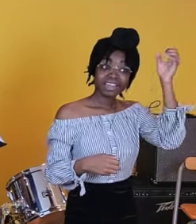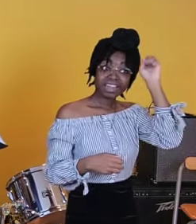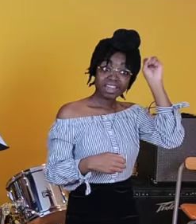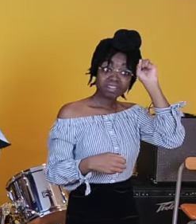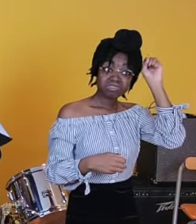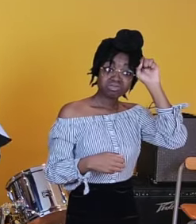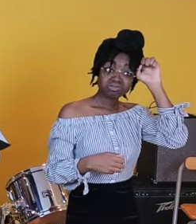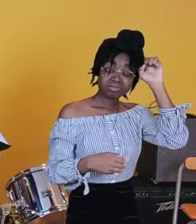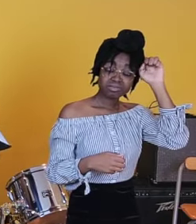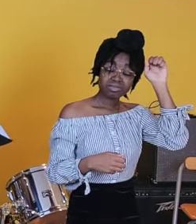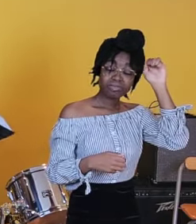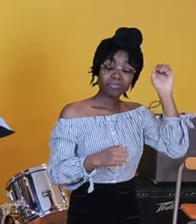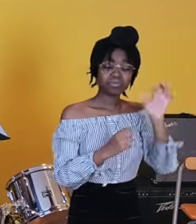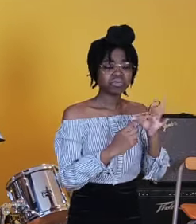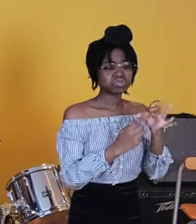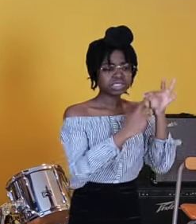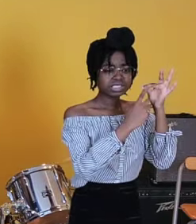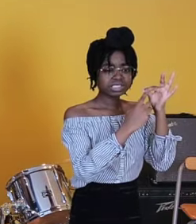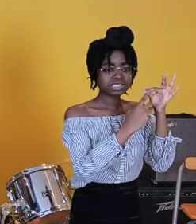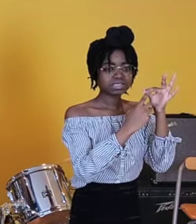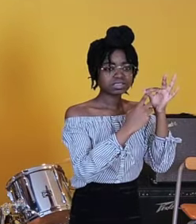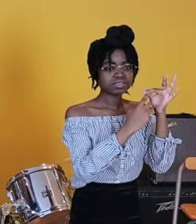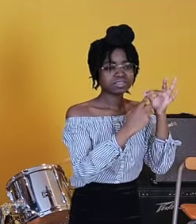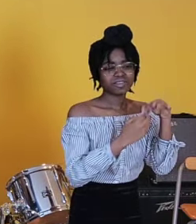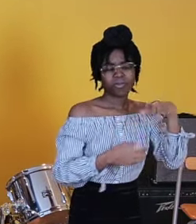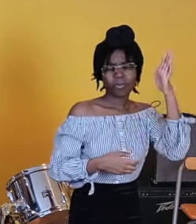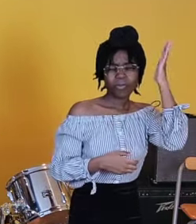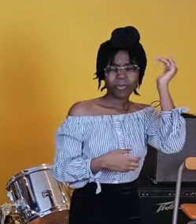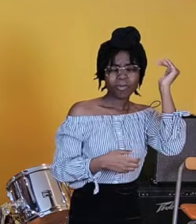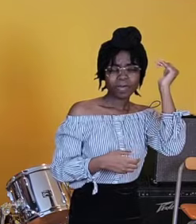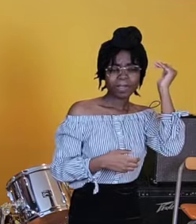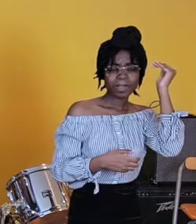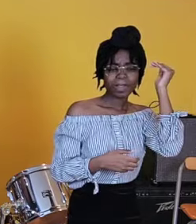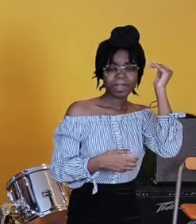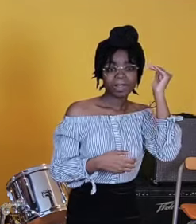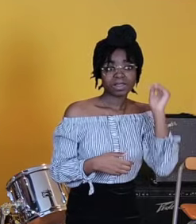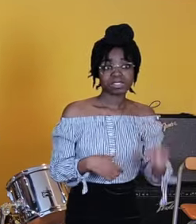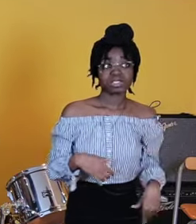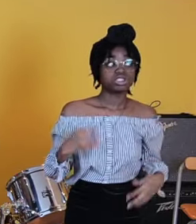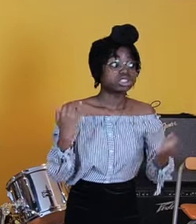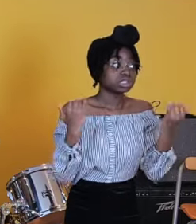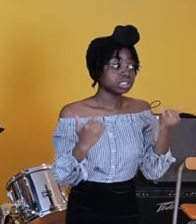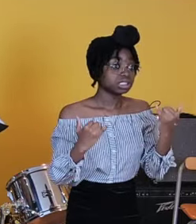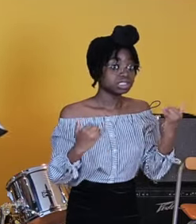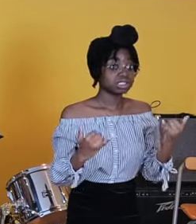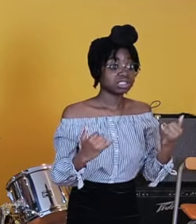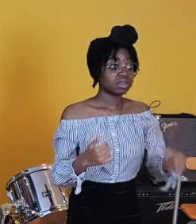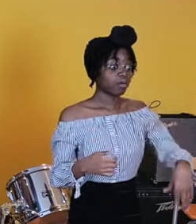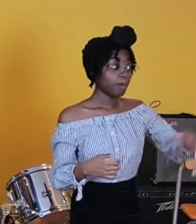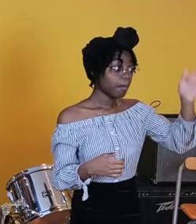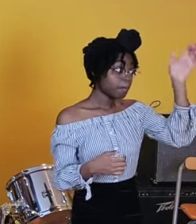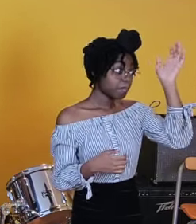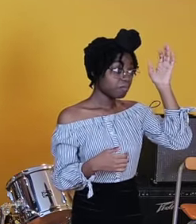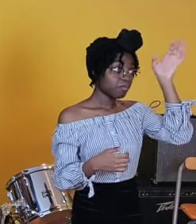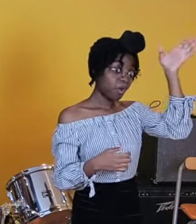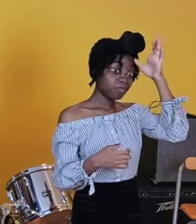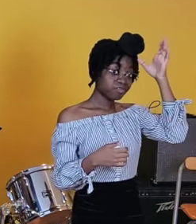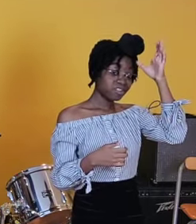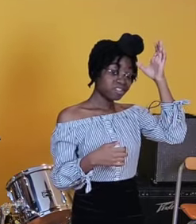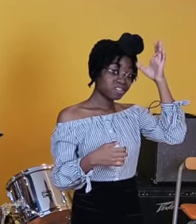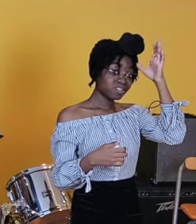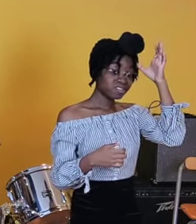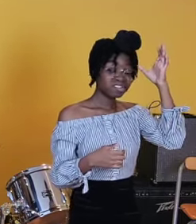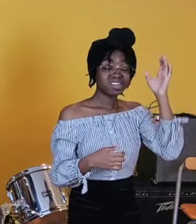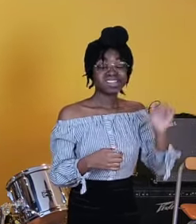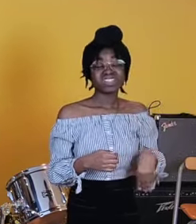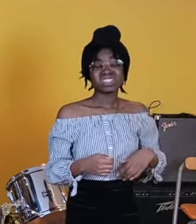Well, as I was saying, these days, being the dad or being the father is a difficult task. But it's not